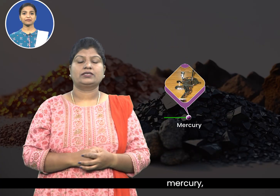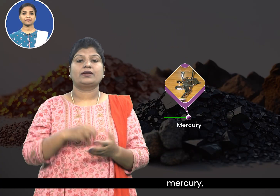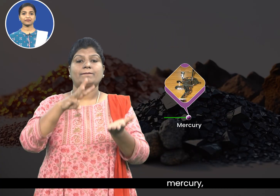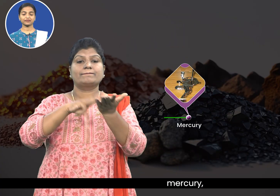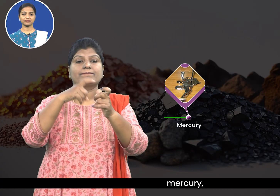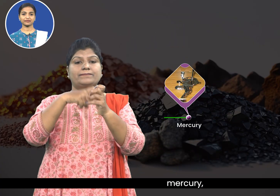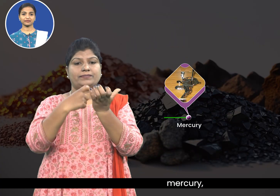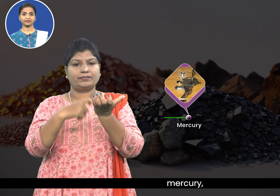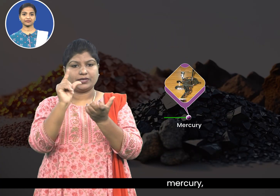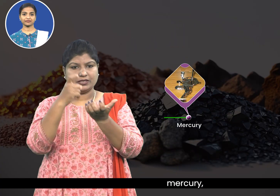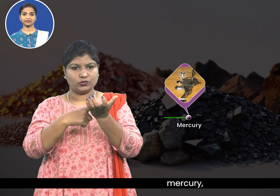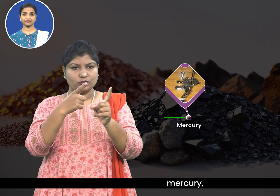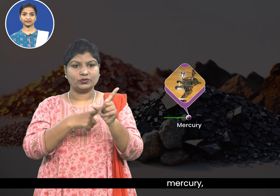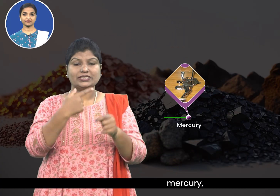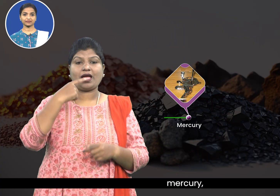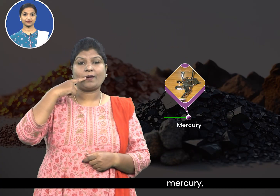mercury,